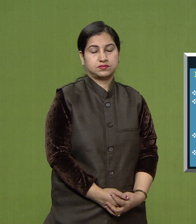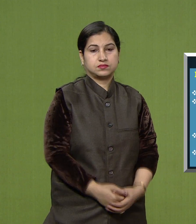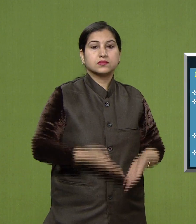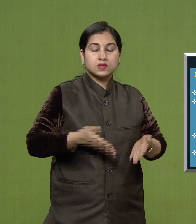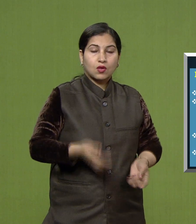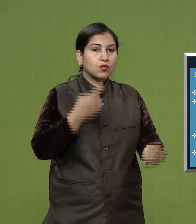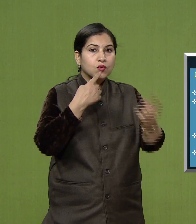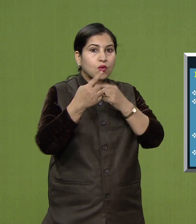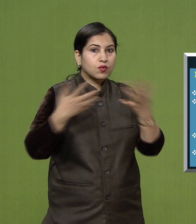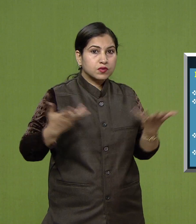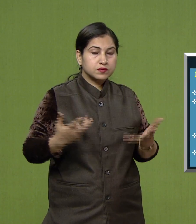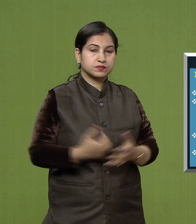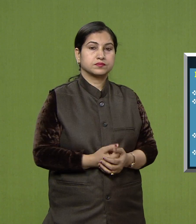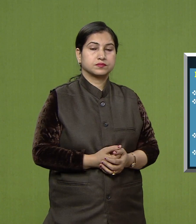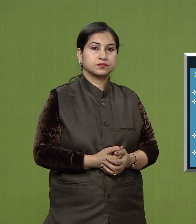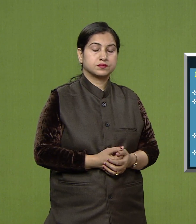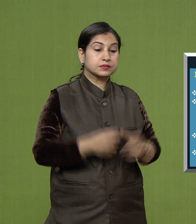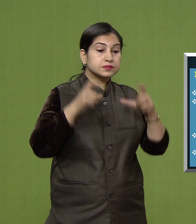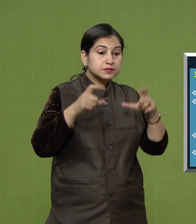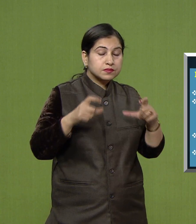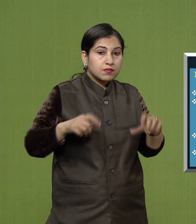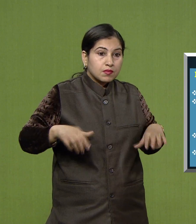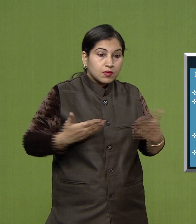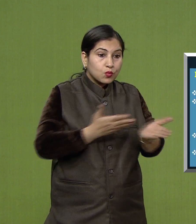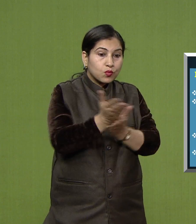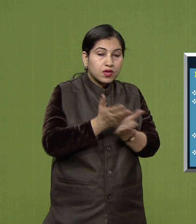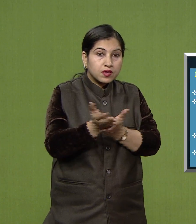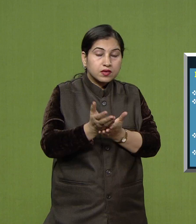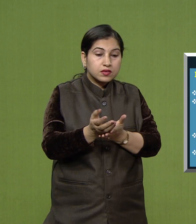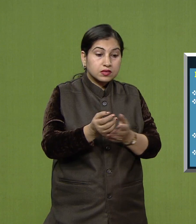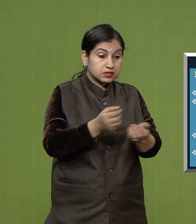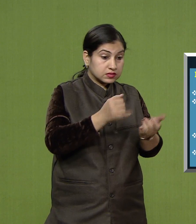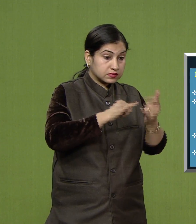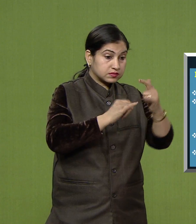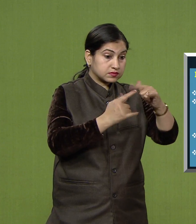Now we will discuss about precautions to be adopted while removing stains.